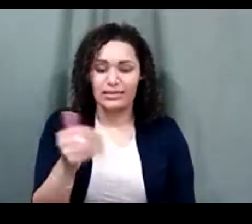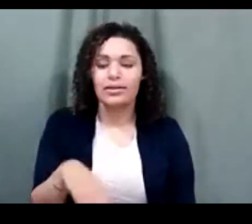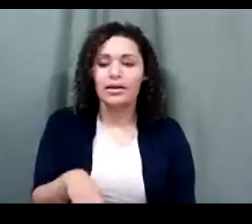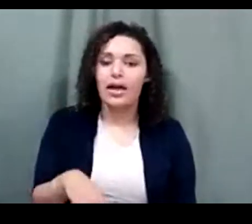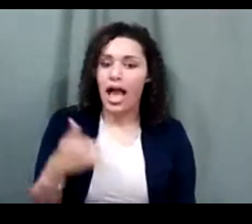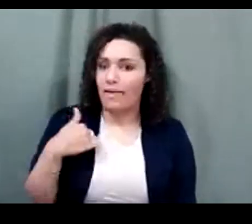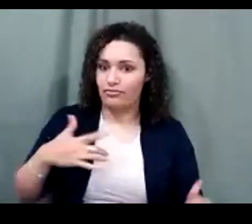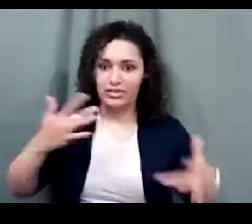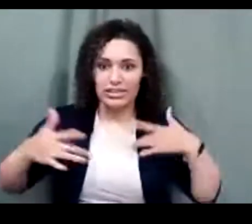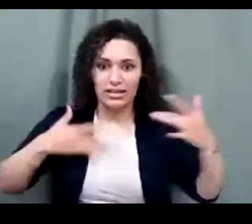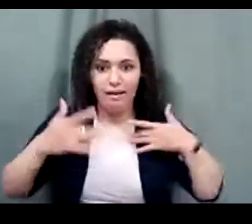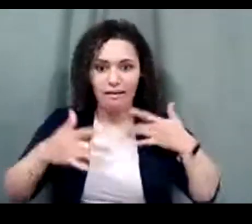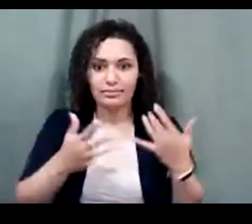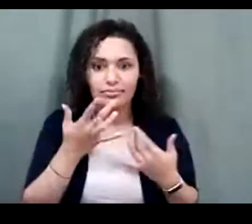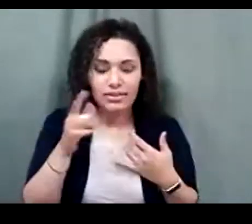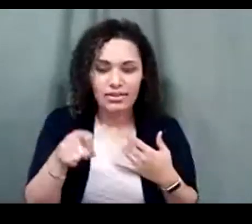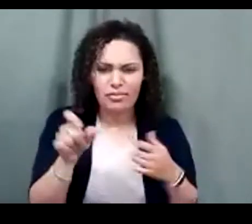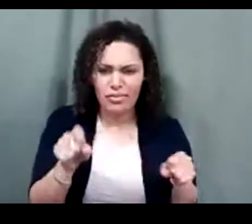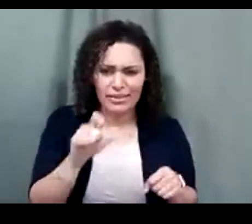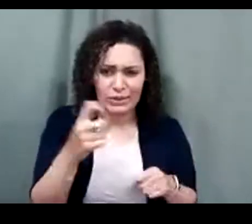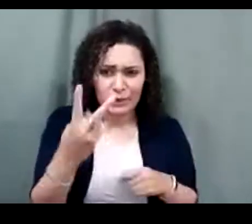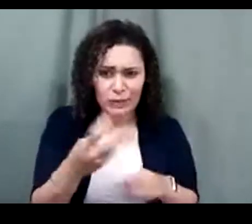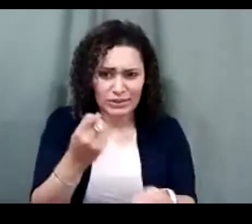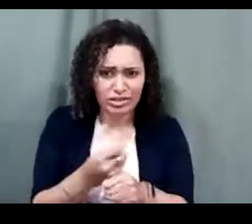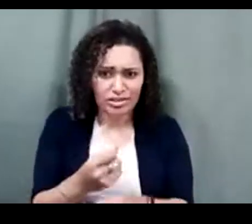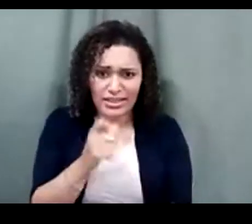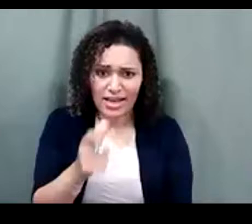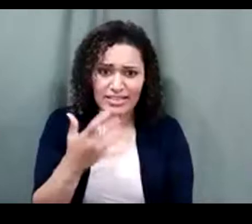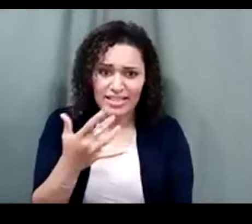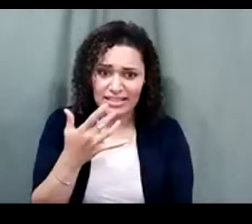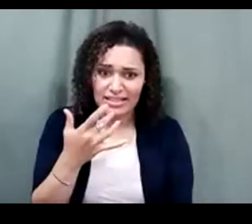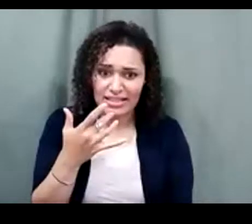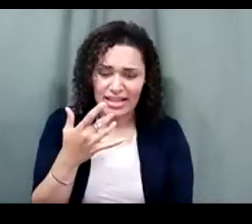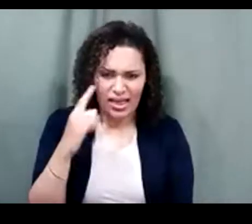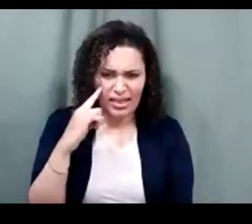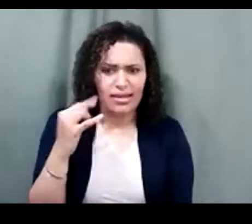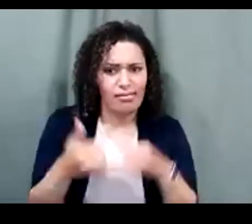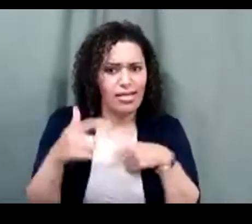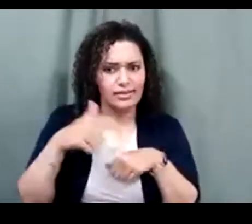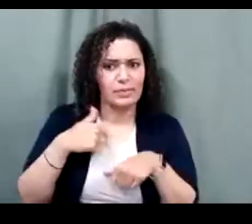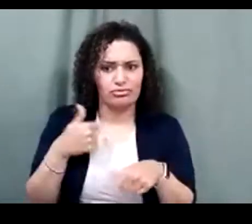really excited to taste this. We haven't tasted this in probably 2 years. I think the last time we tried it.